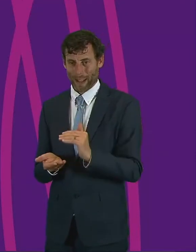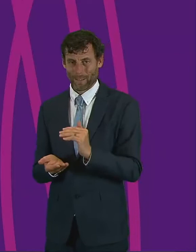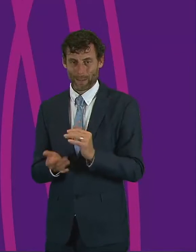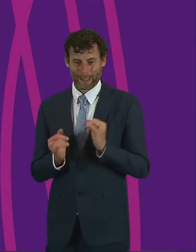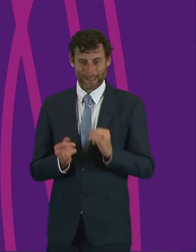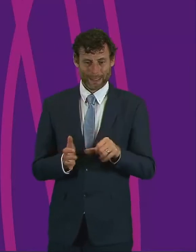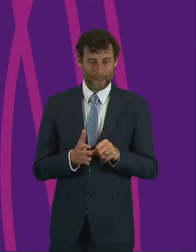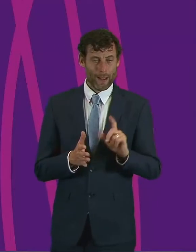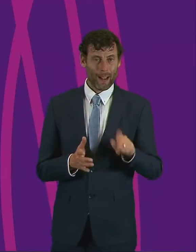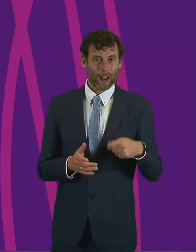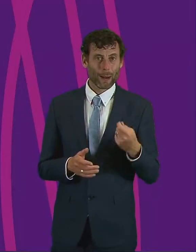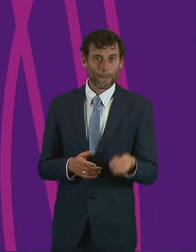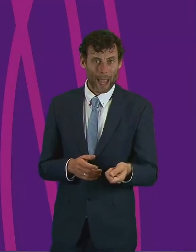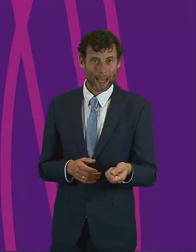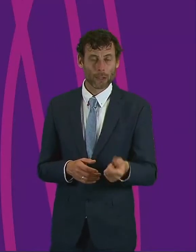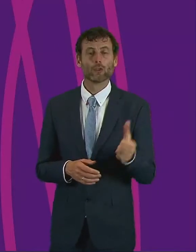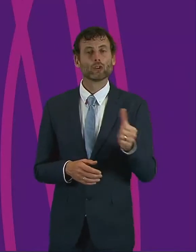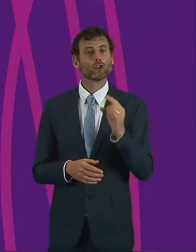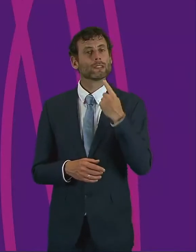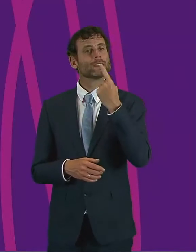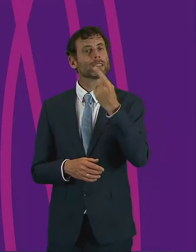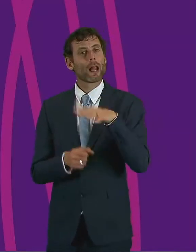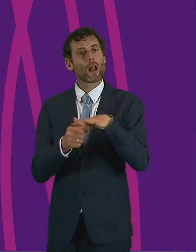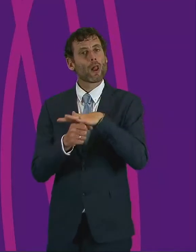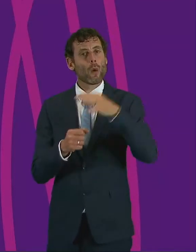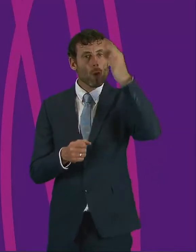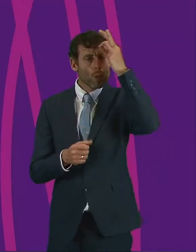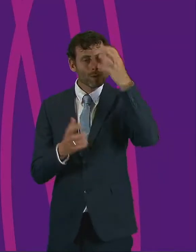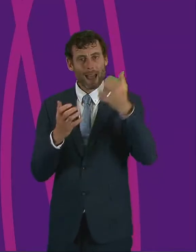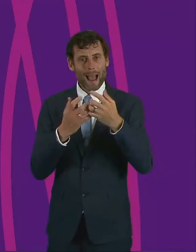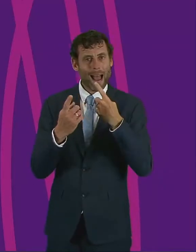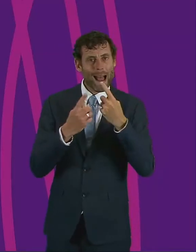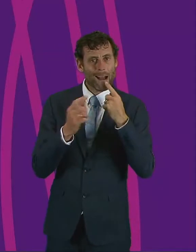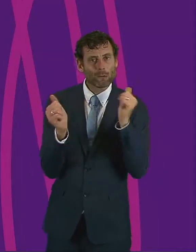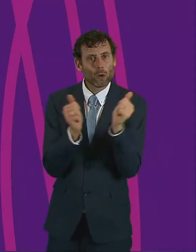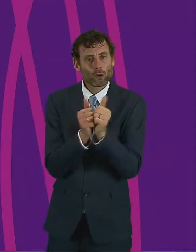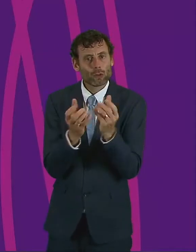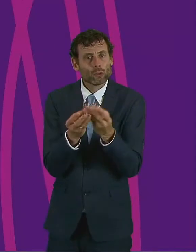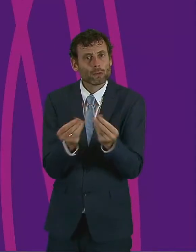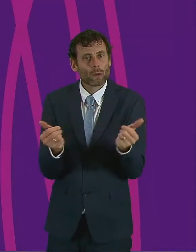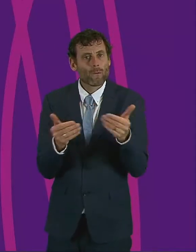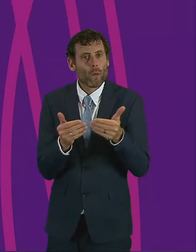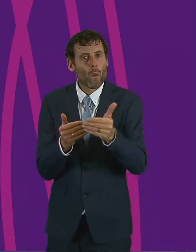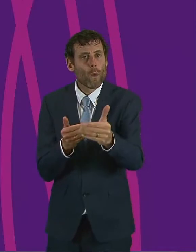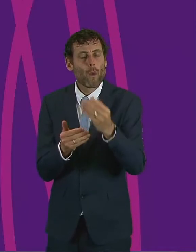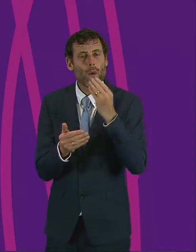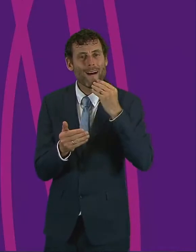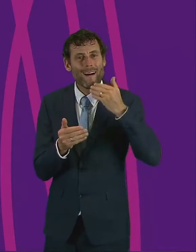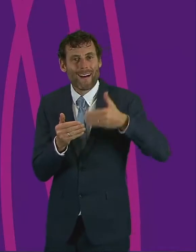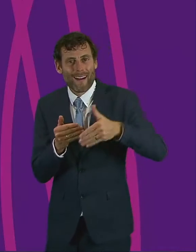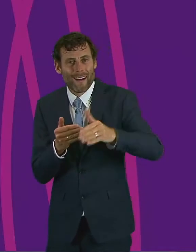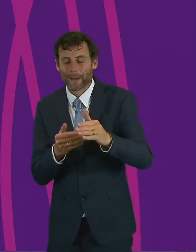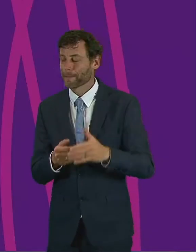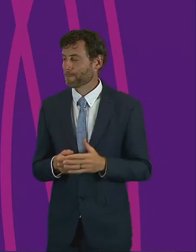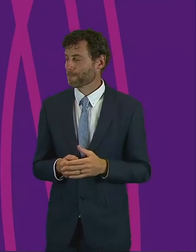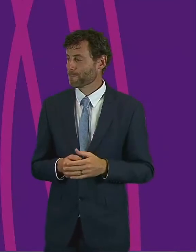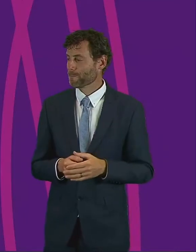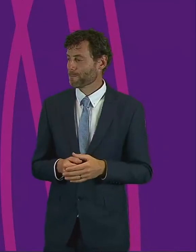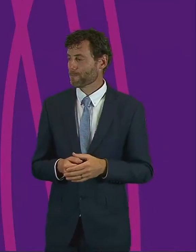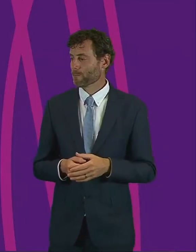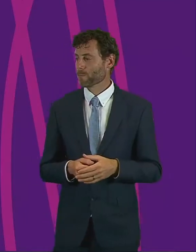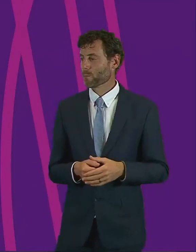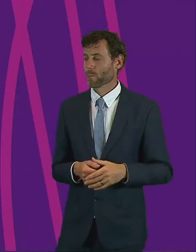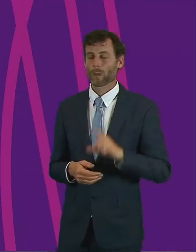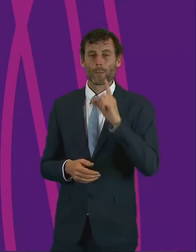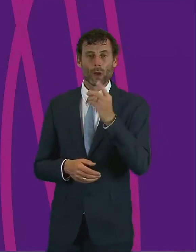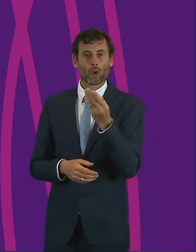their local authorities in the first instance about what might be able to be done in order to help and support them. In terms of